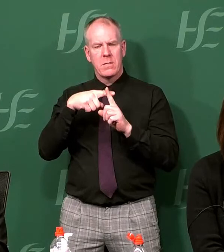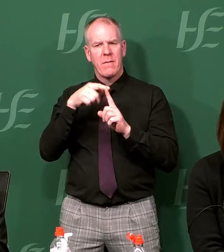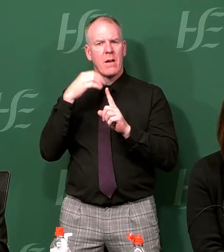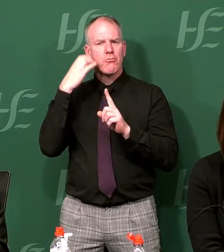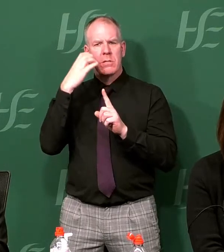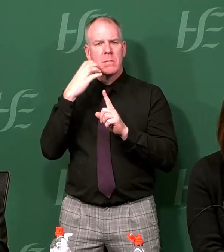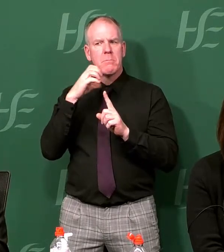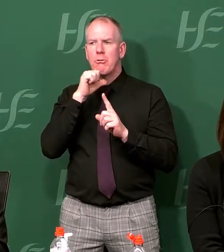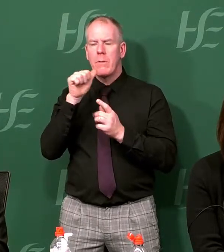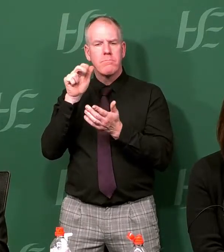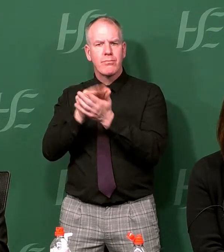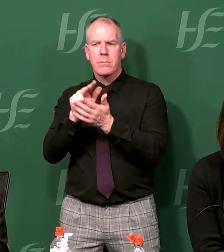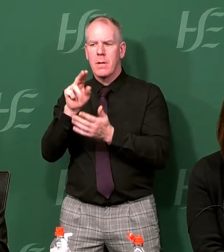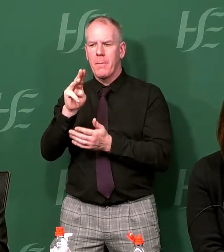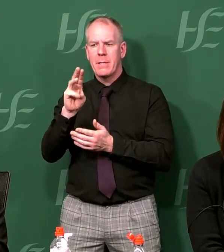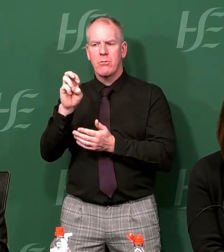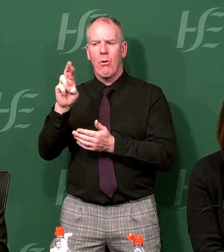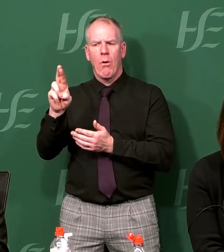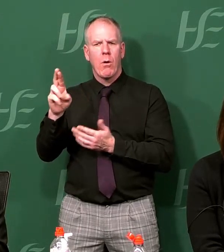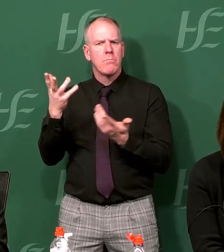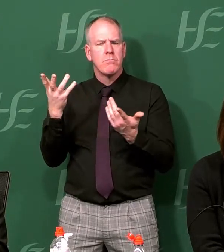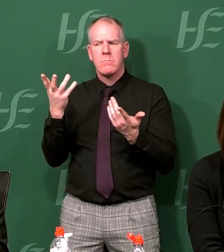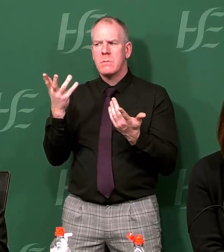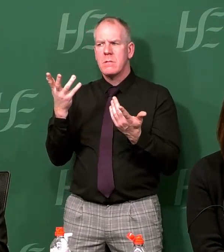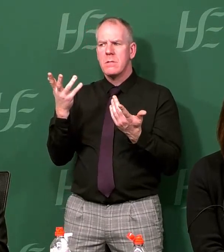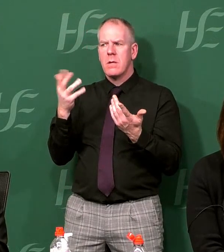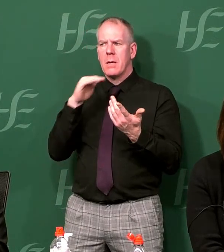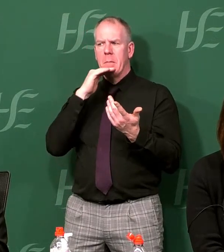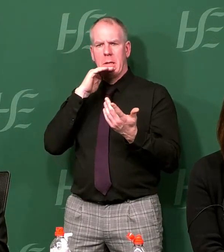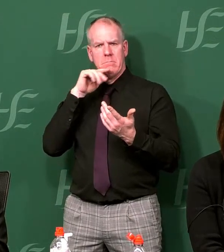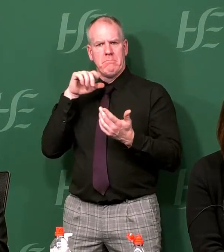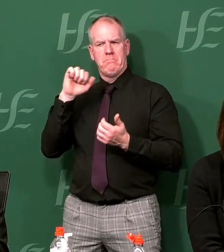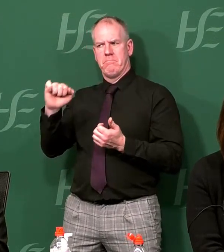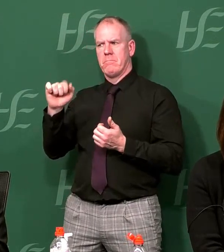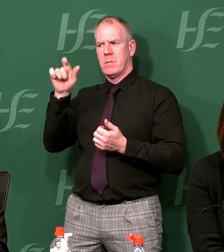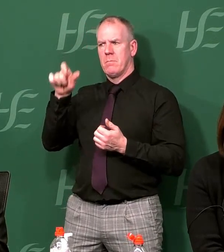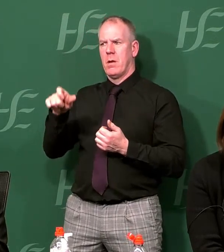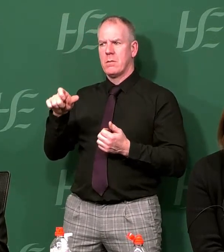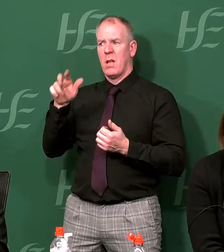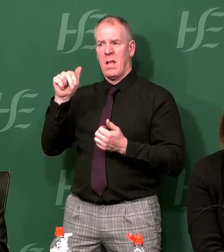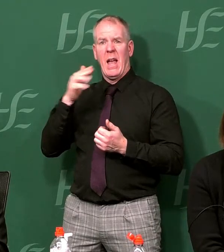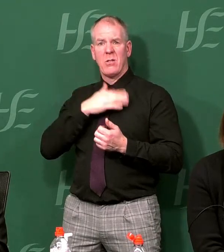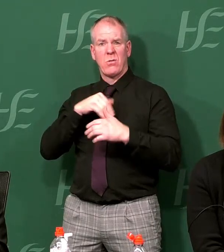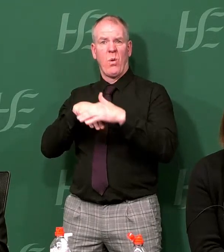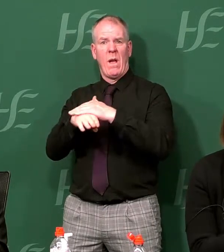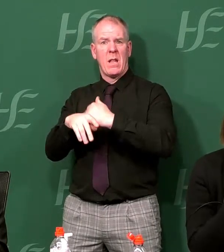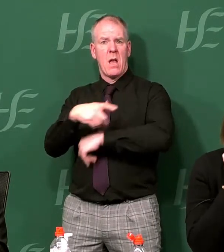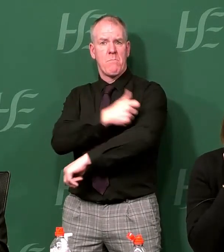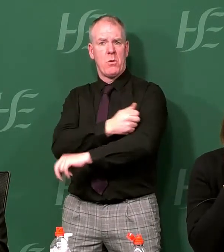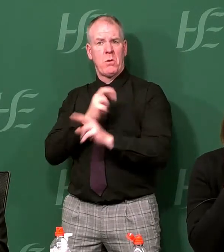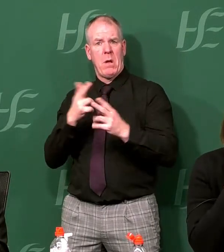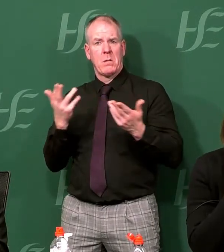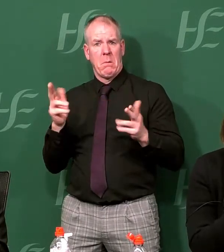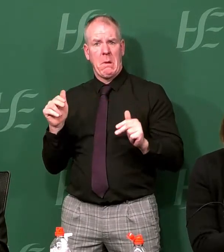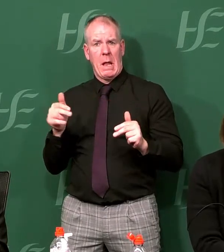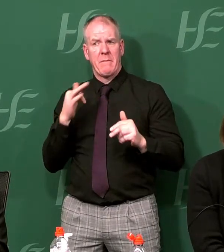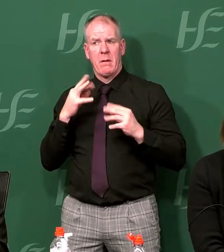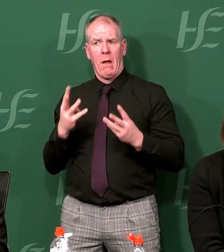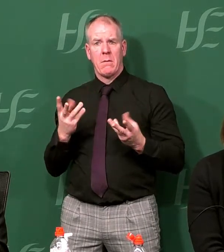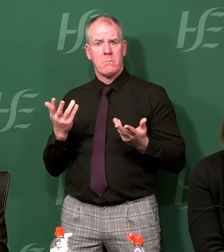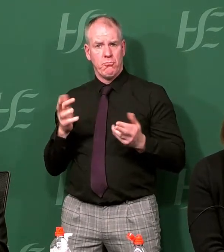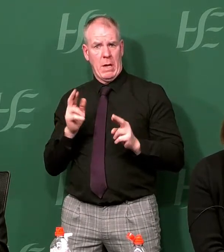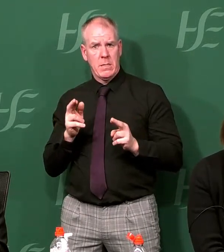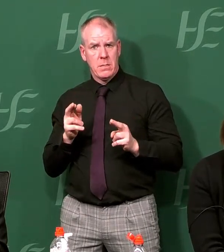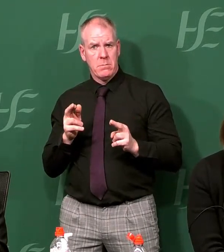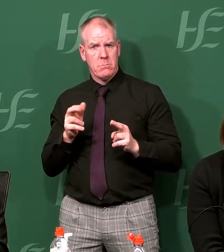no confirmatory PCR. So there's nothing stopping them essentially just going and getting a booster now if they're eligible. Is